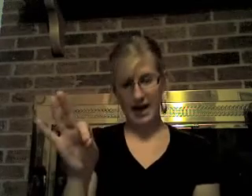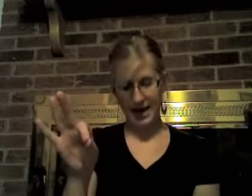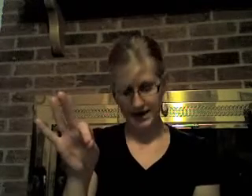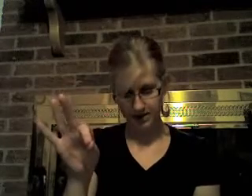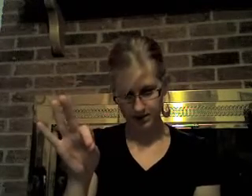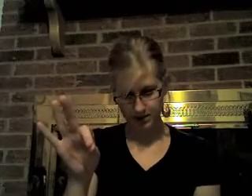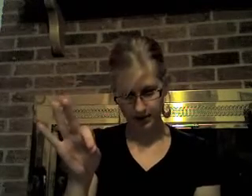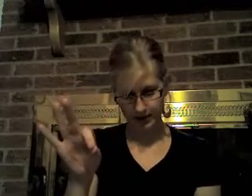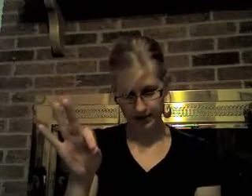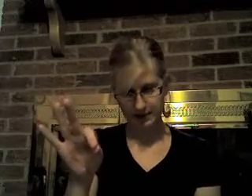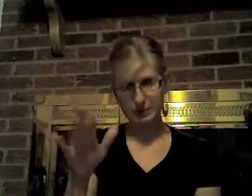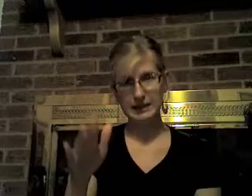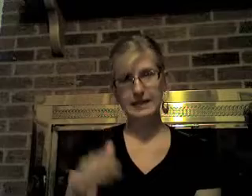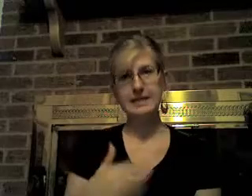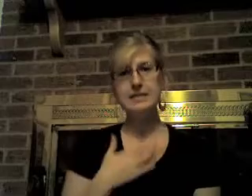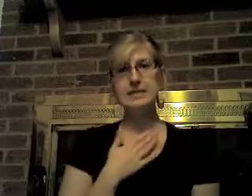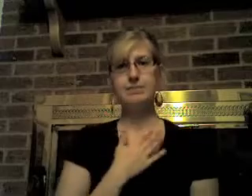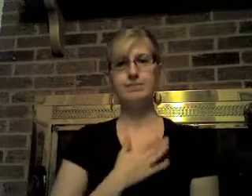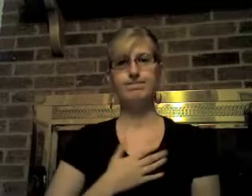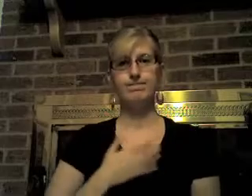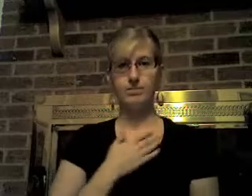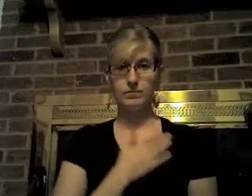59 is please.